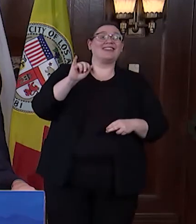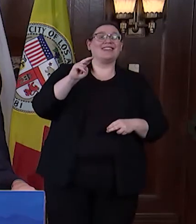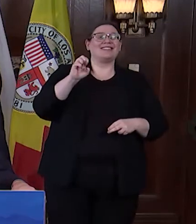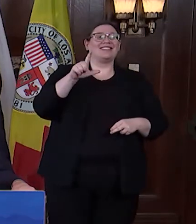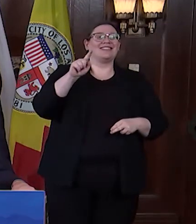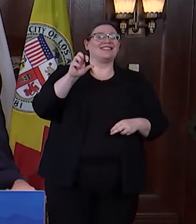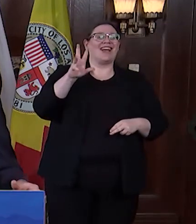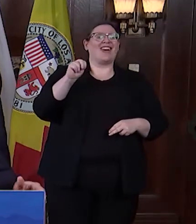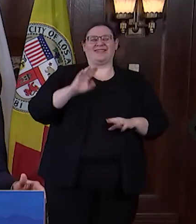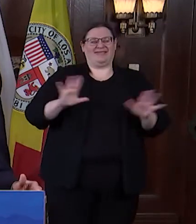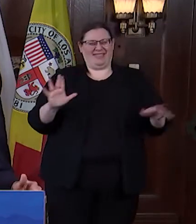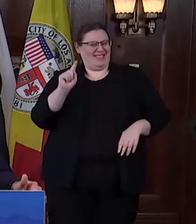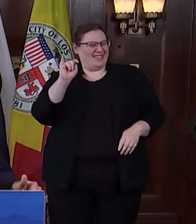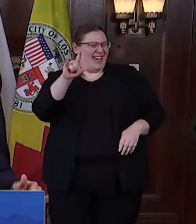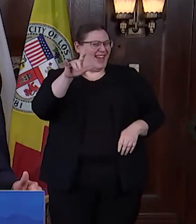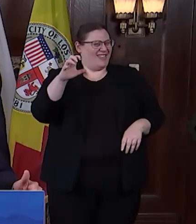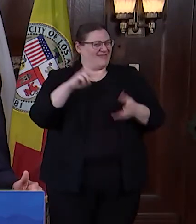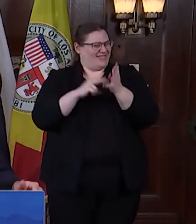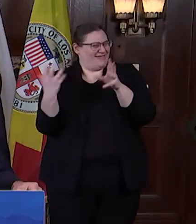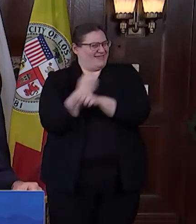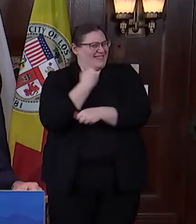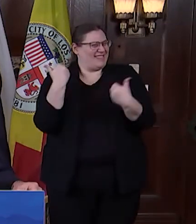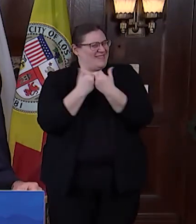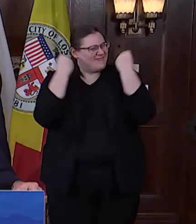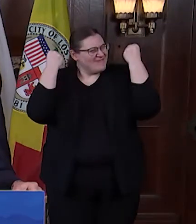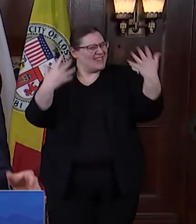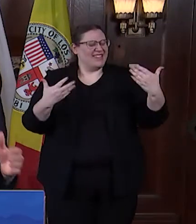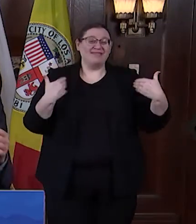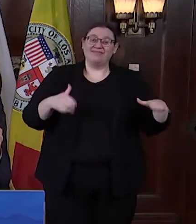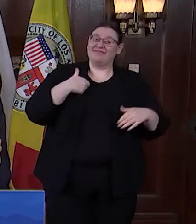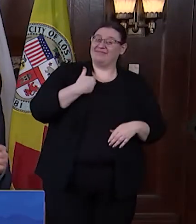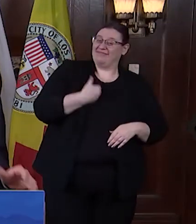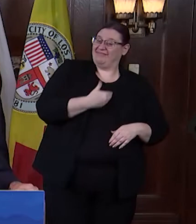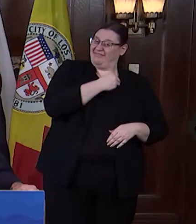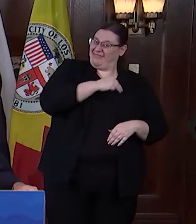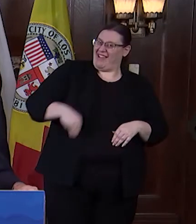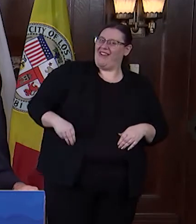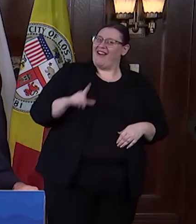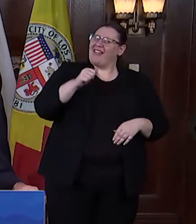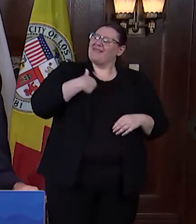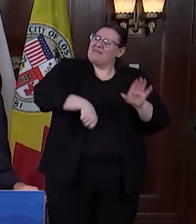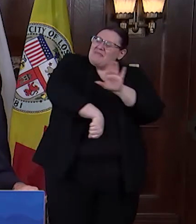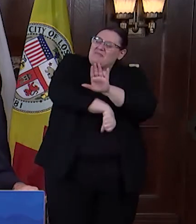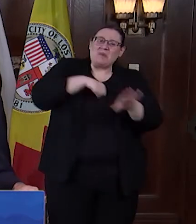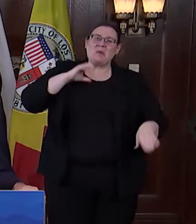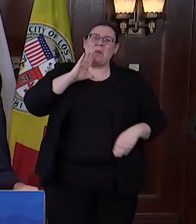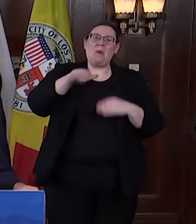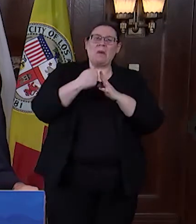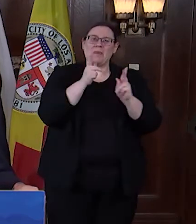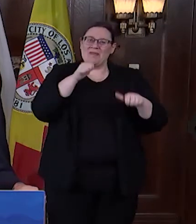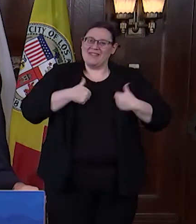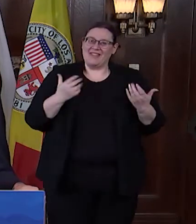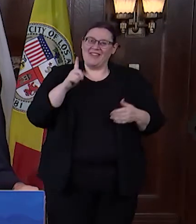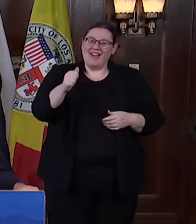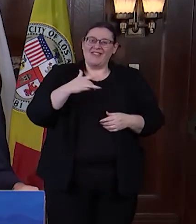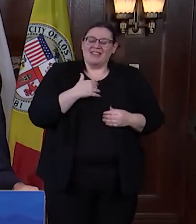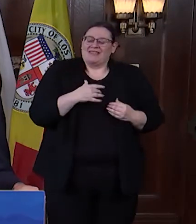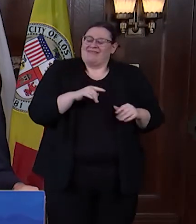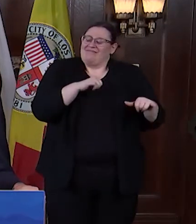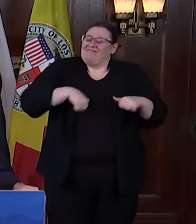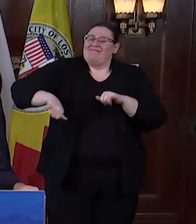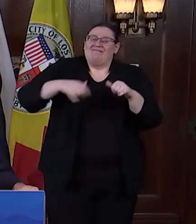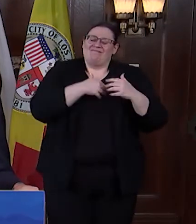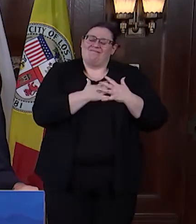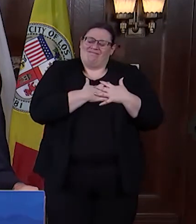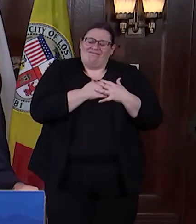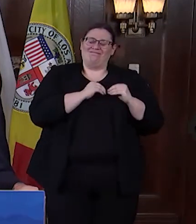Titletown. I couldn't be prouder as the mayor of Los Angeles, and I know that every Angelino feels that swell in a year that we needed